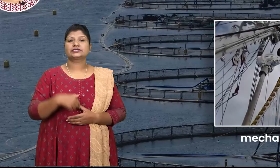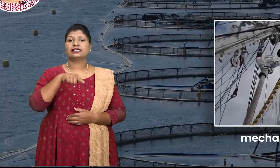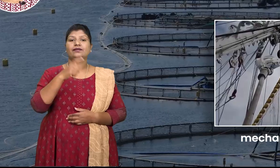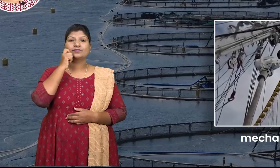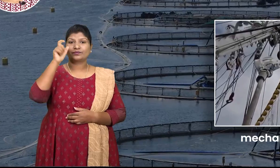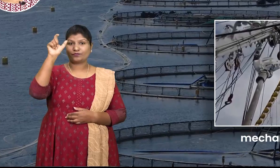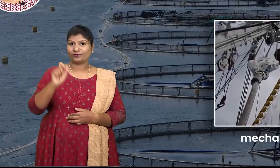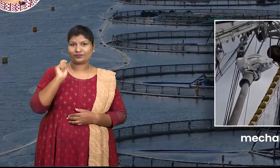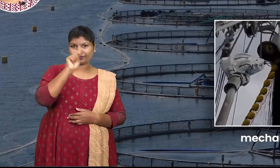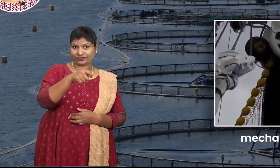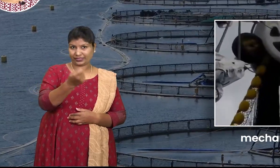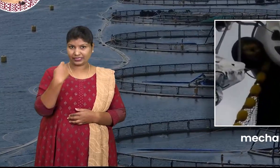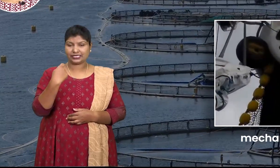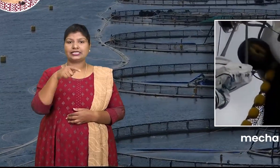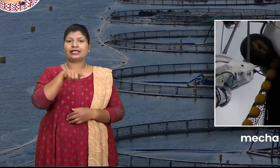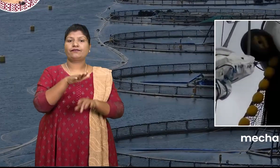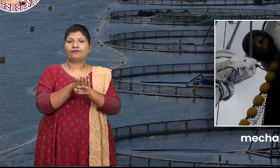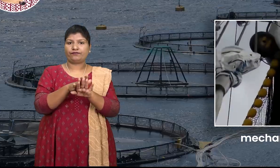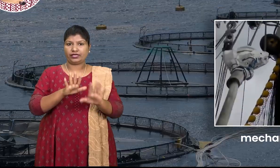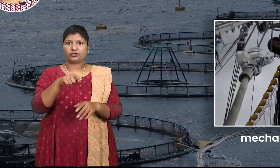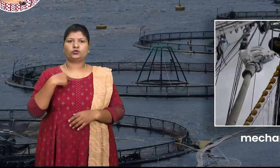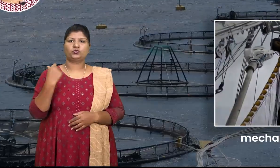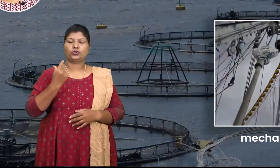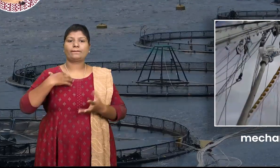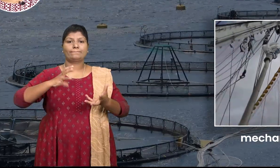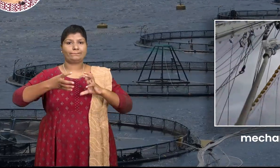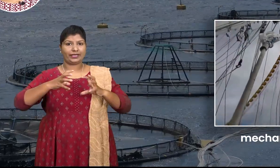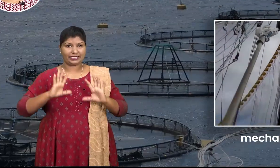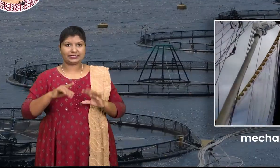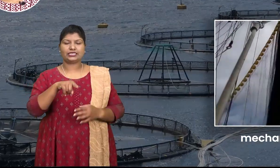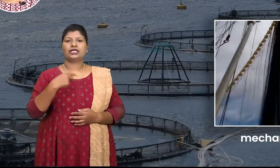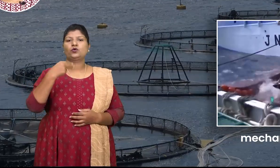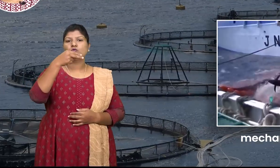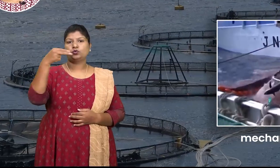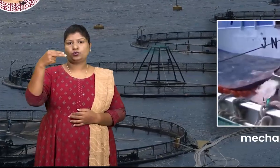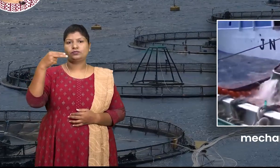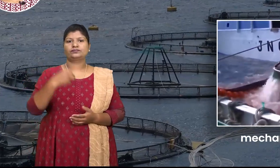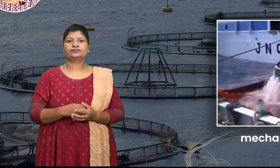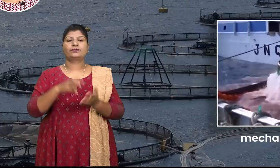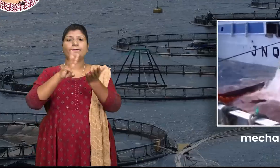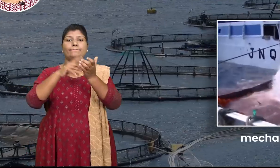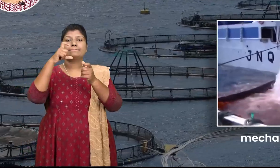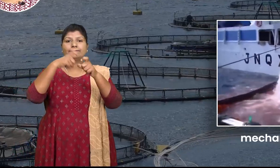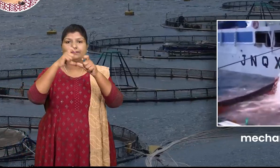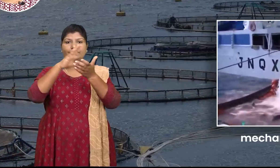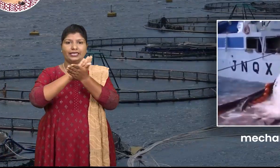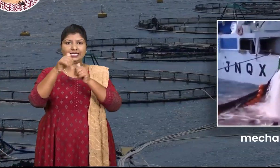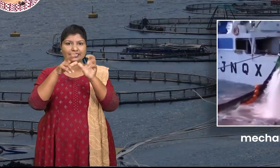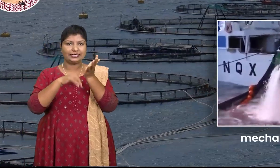Fishermen catch fish by using machines is called mechanized